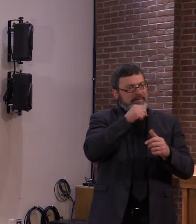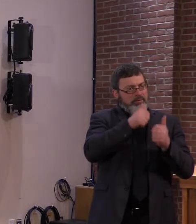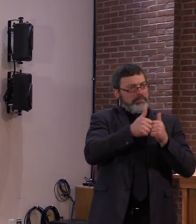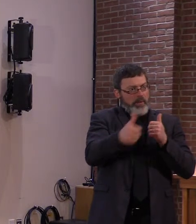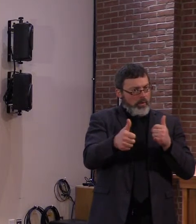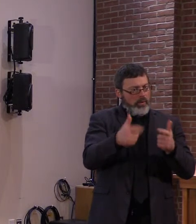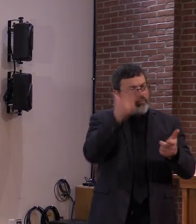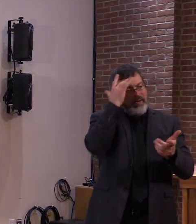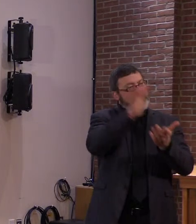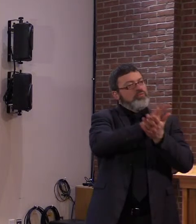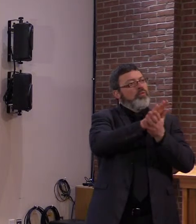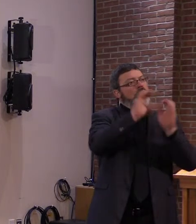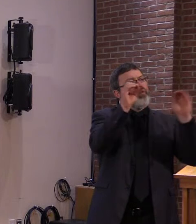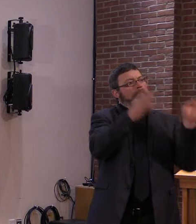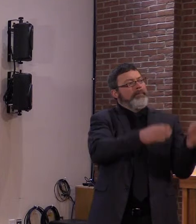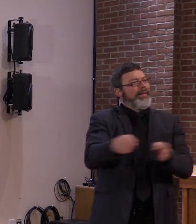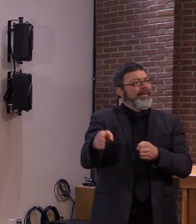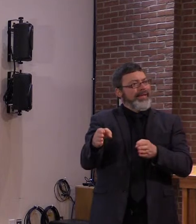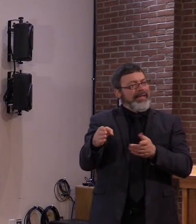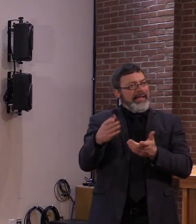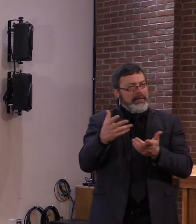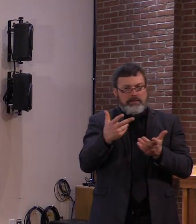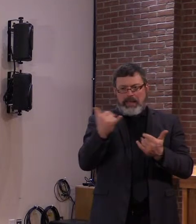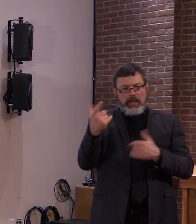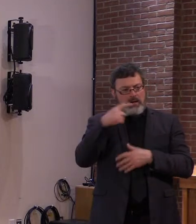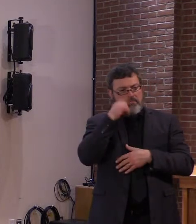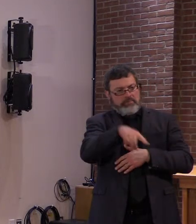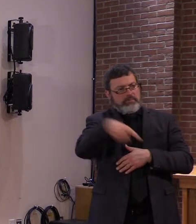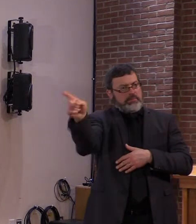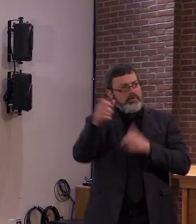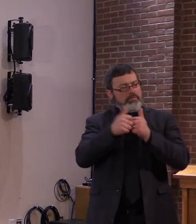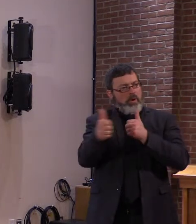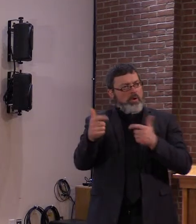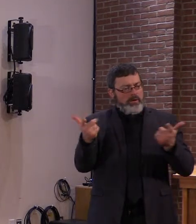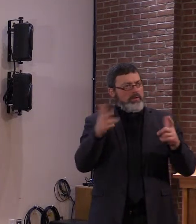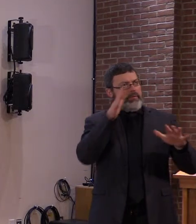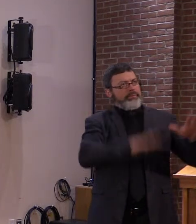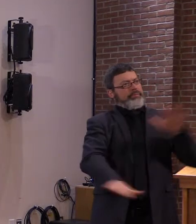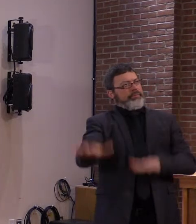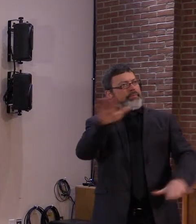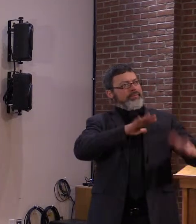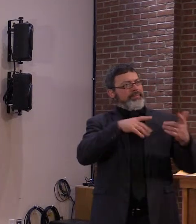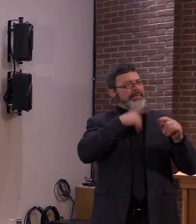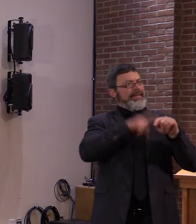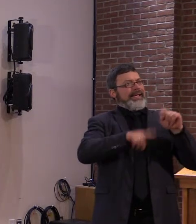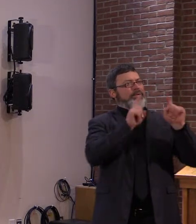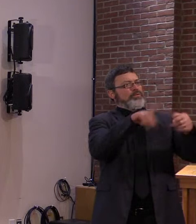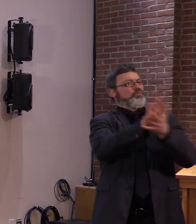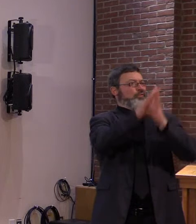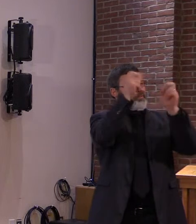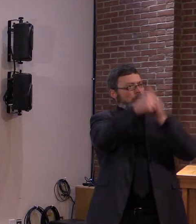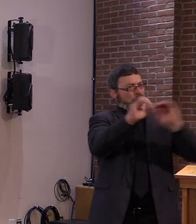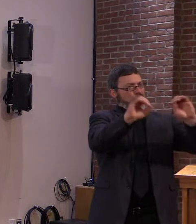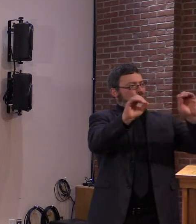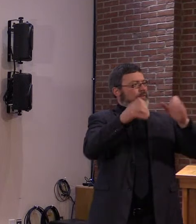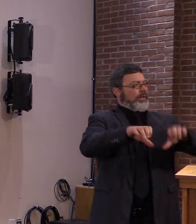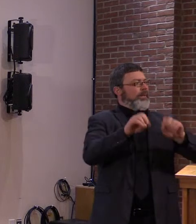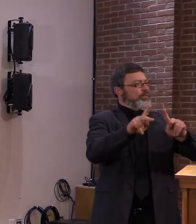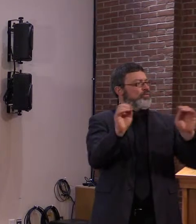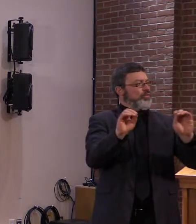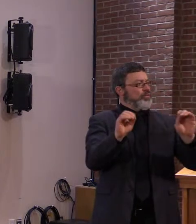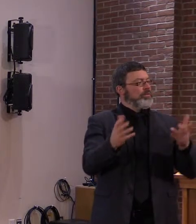news. What we're doing here in Vermont has been remarkable as well, that we've been able to, even though our case numbers have